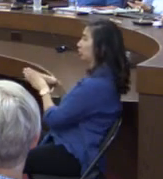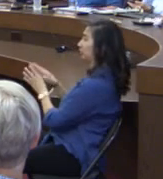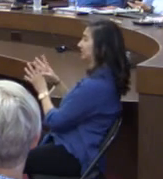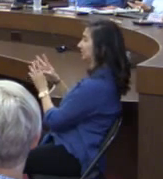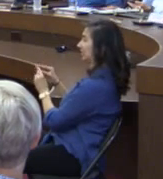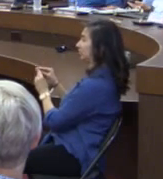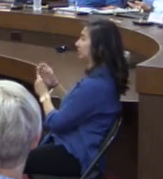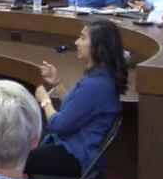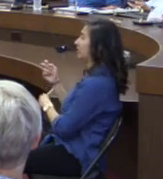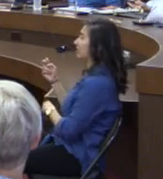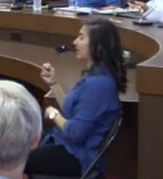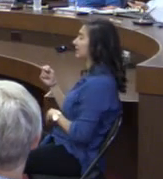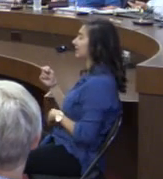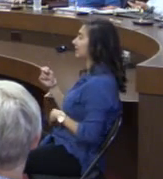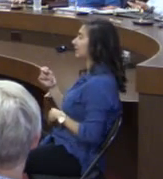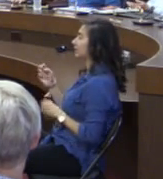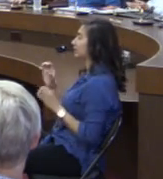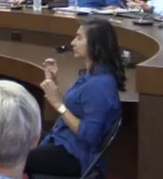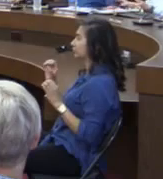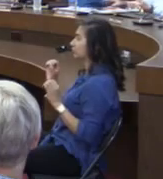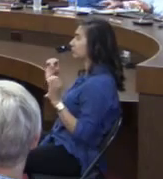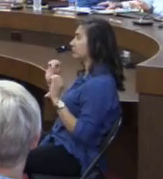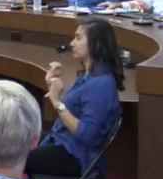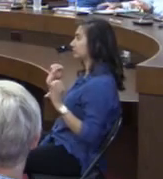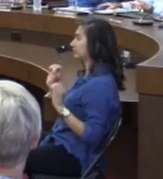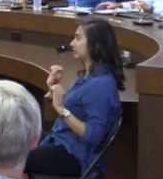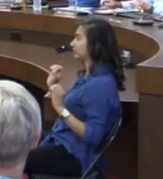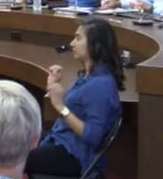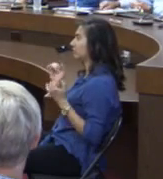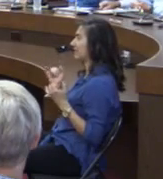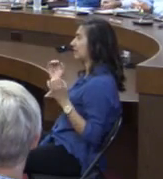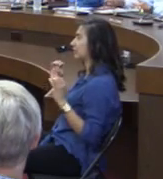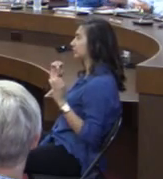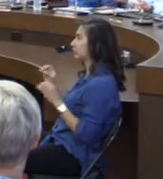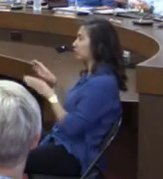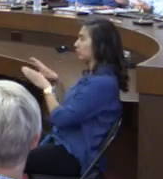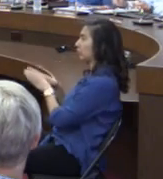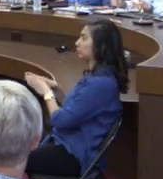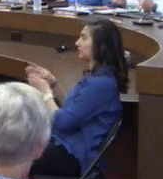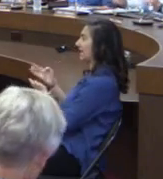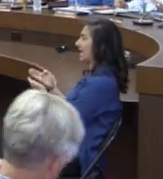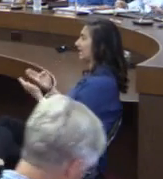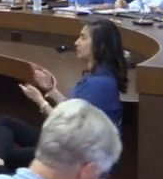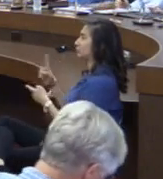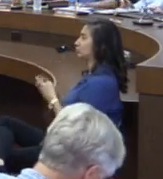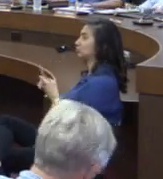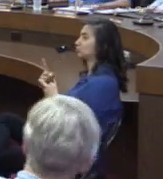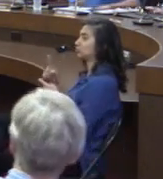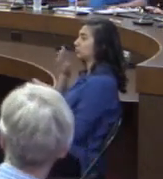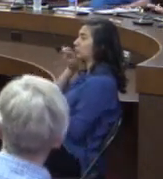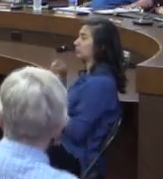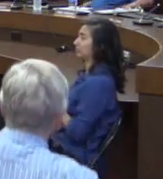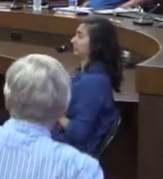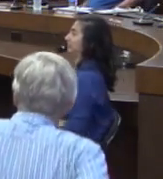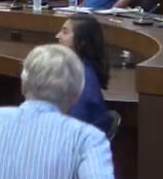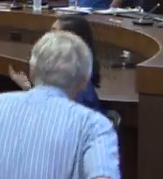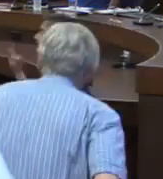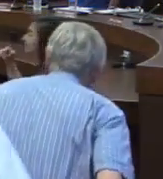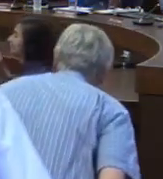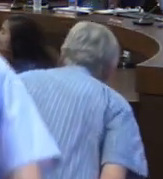no closed session items to report. Could we all please stand for the Pledge of